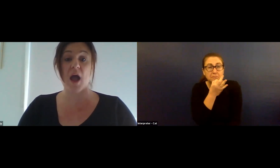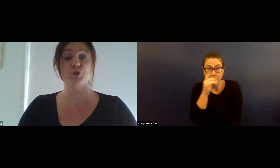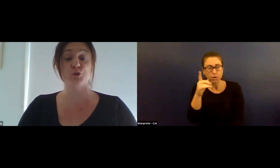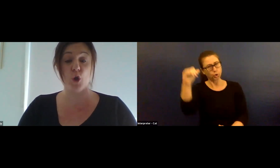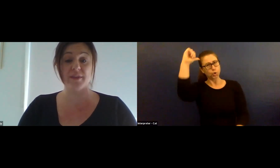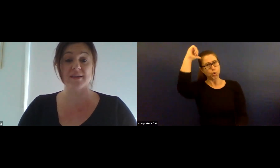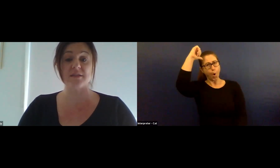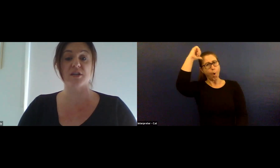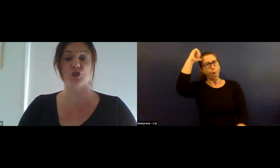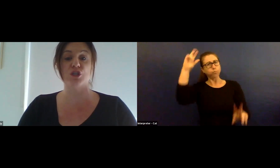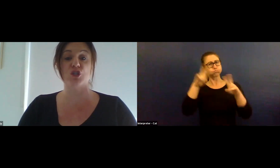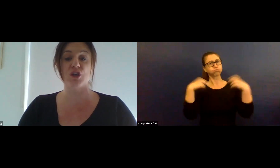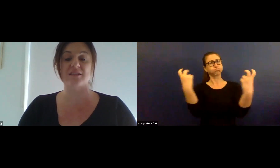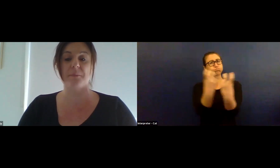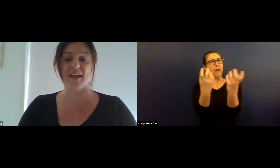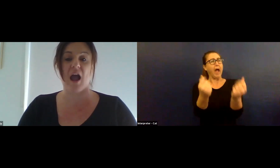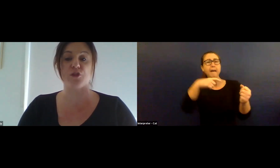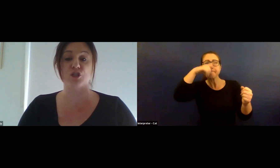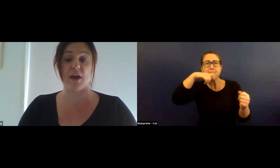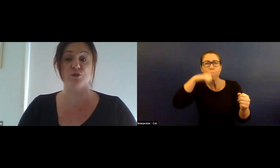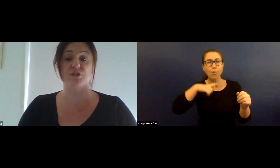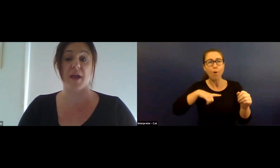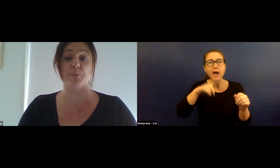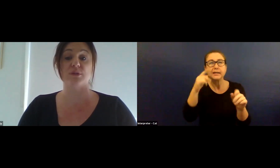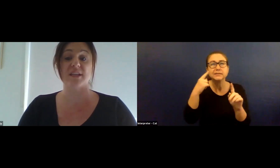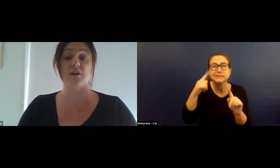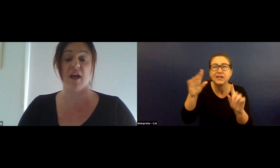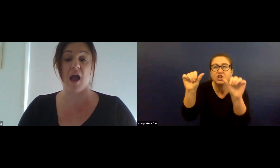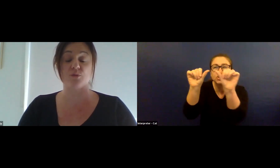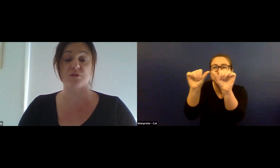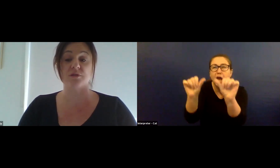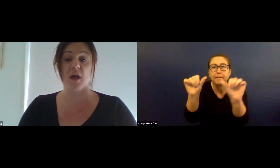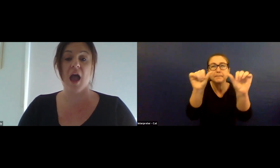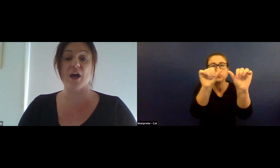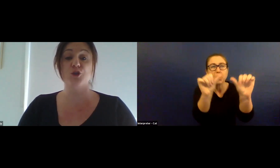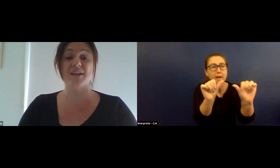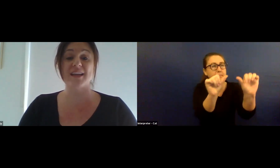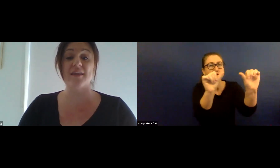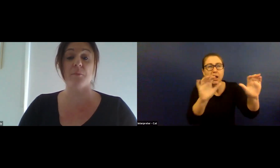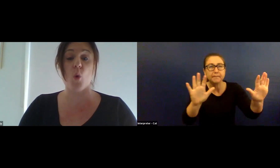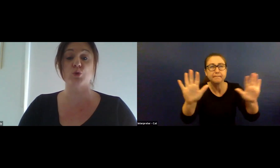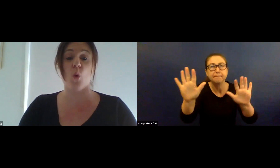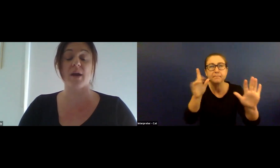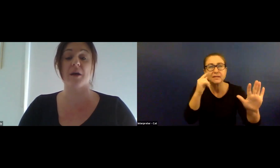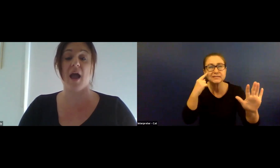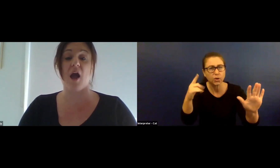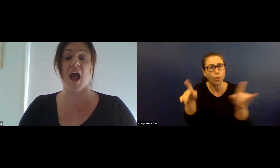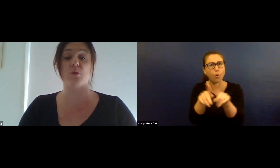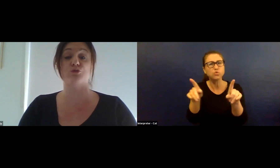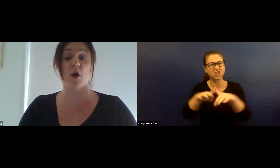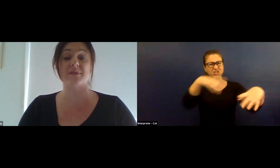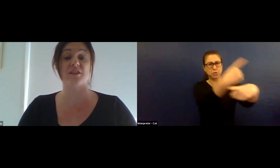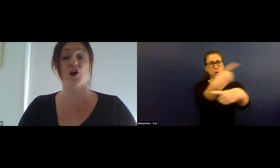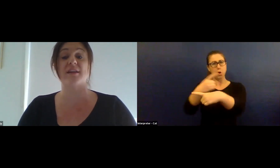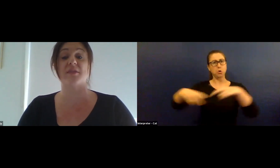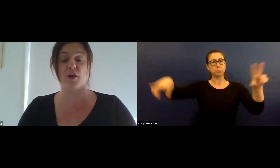people, and you know this because you can just make out the shadows of people sitting around. And you can hear them all talking about how